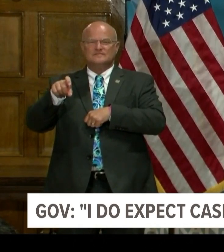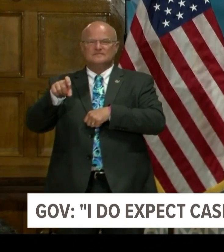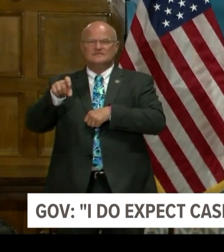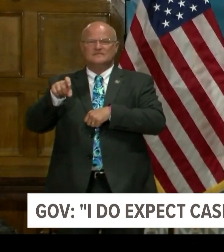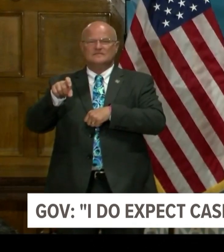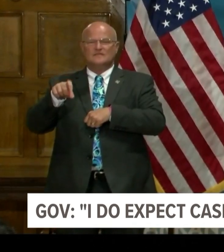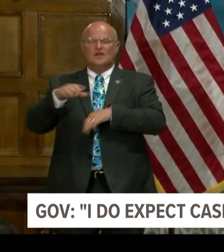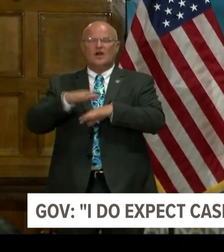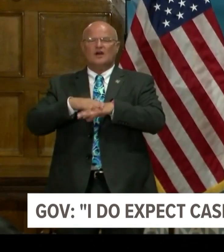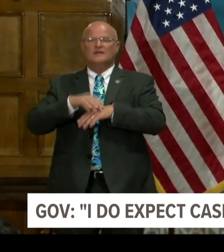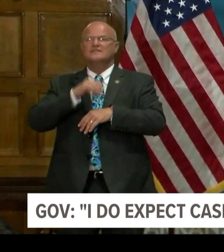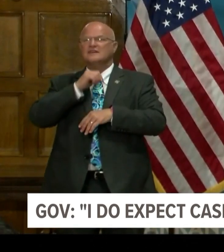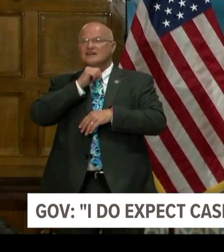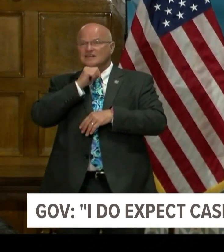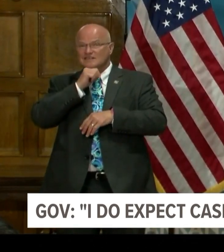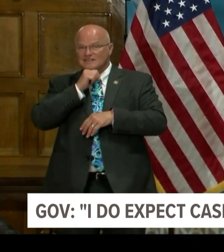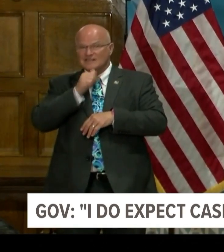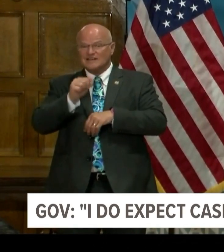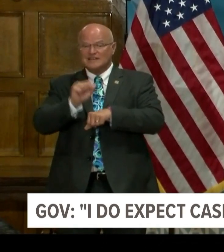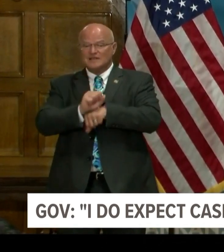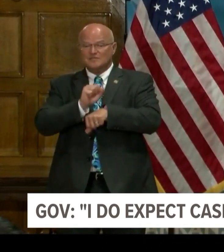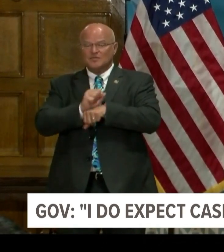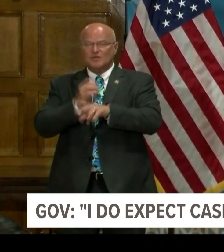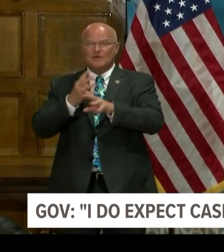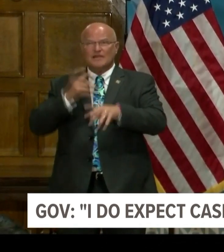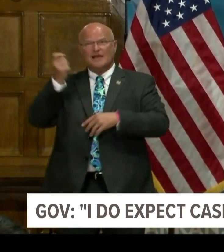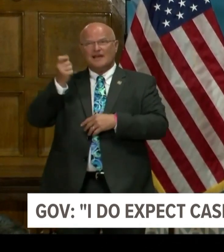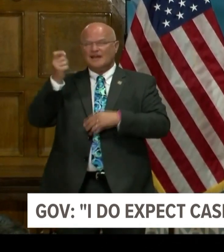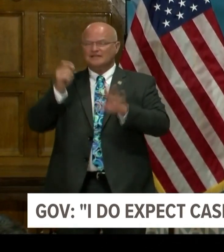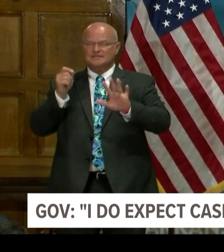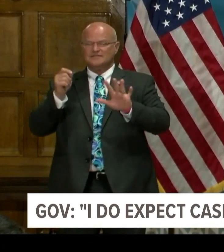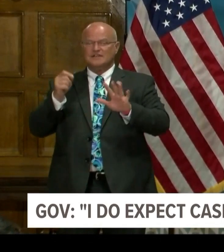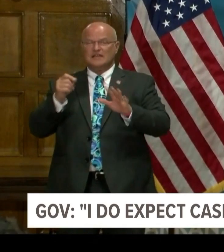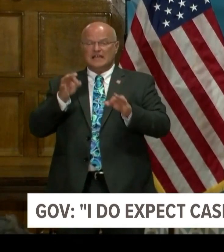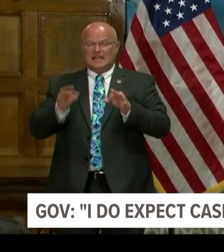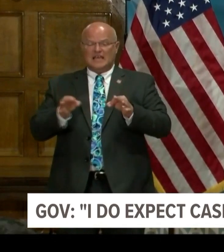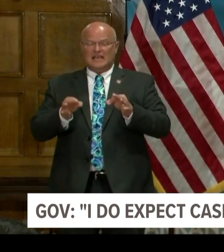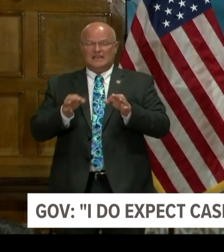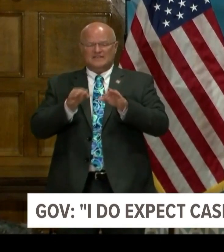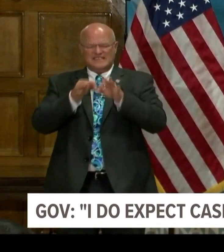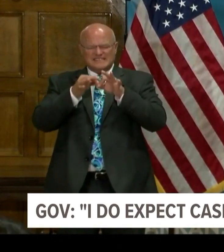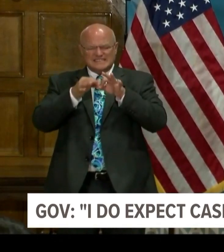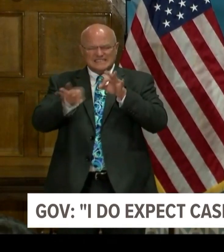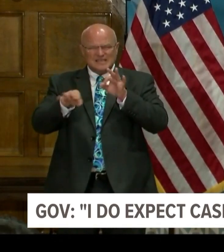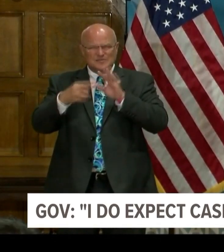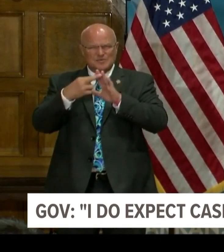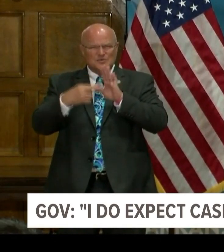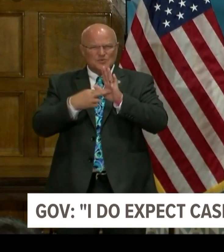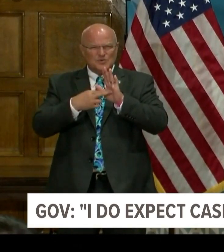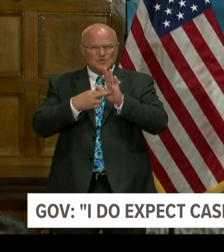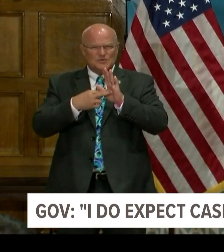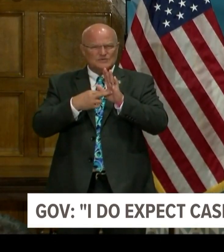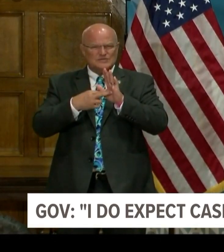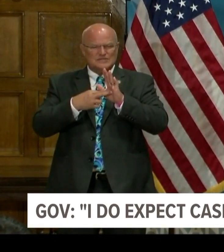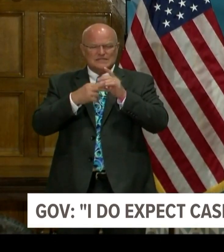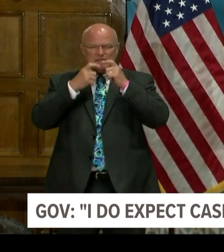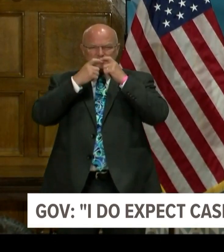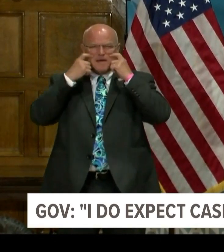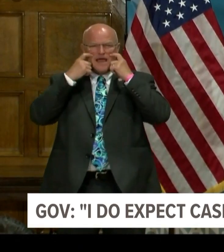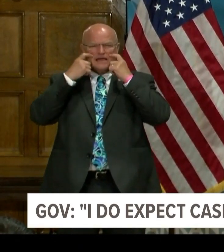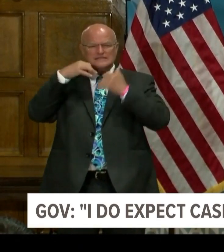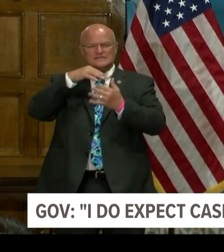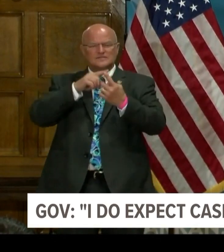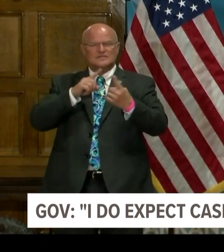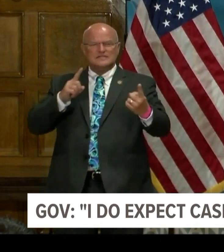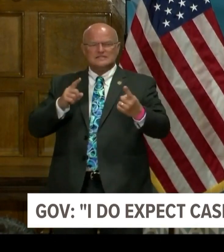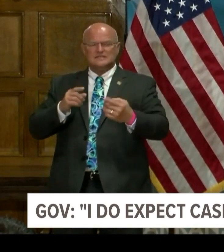be on the unemployment line if we can maintain these simple acts of discipline that will help us